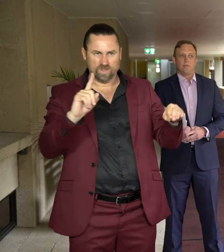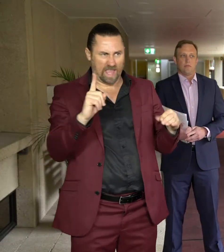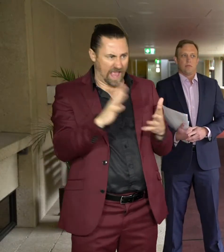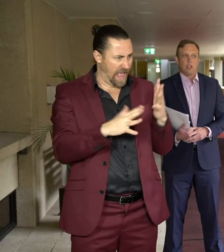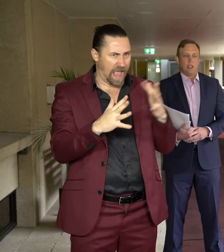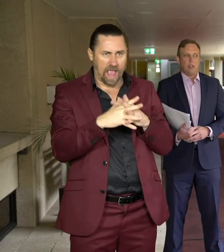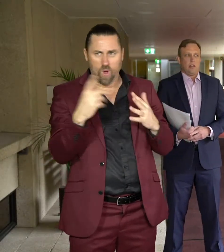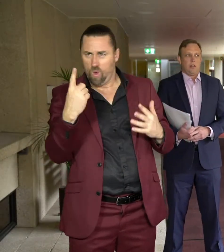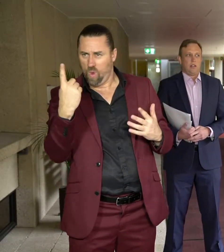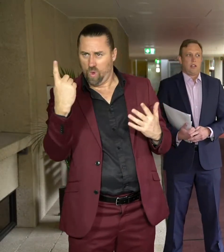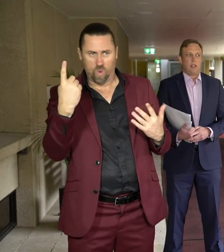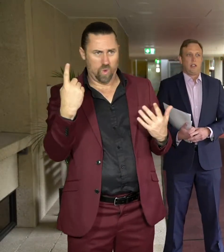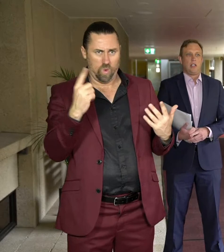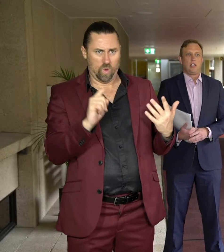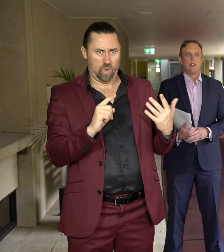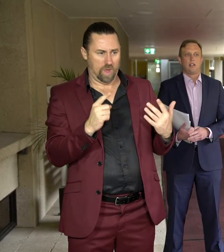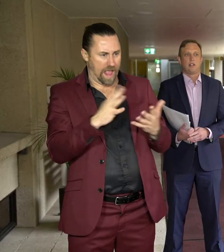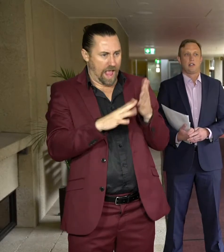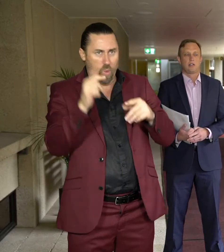that?